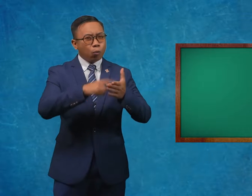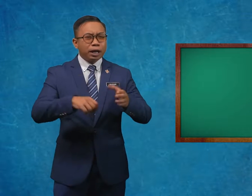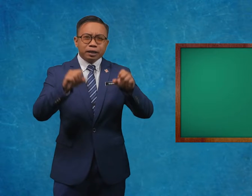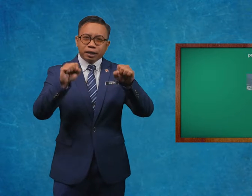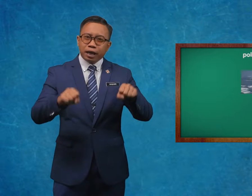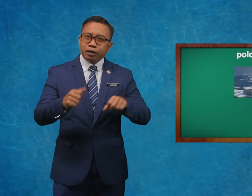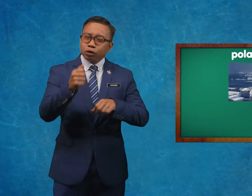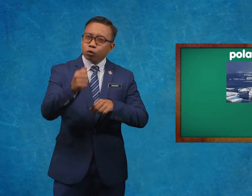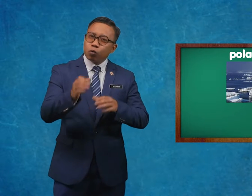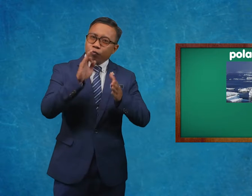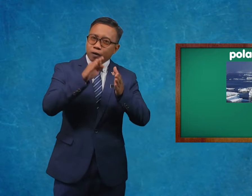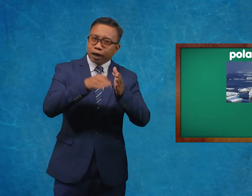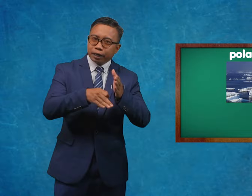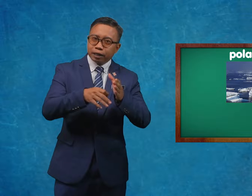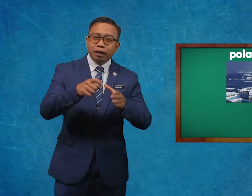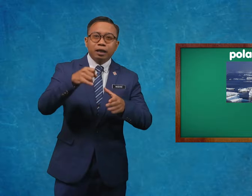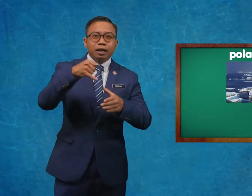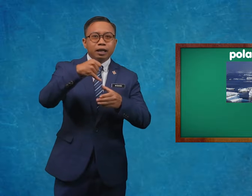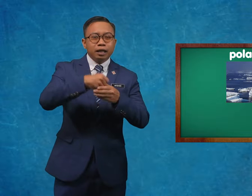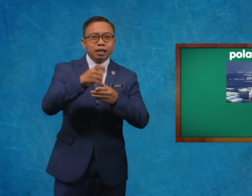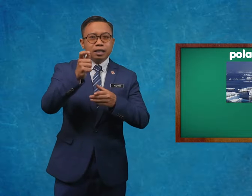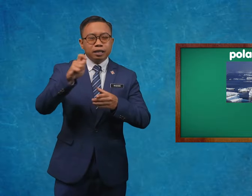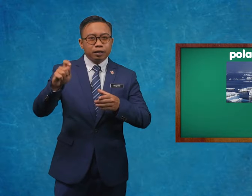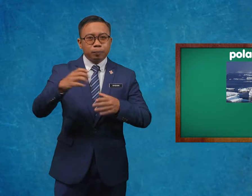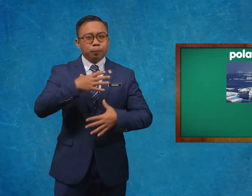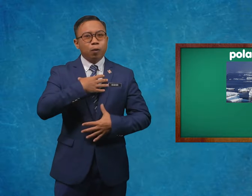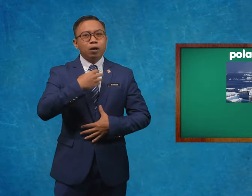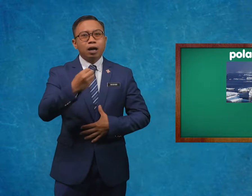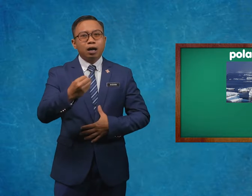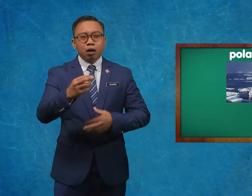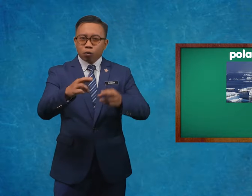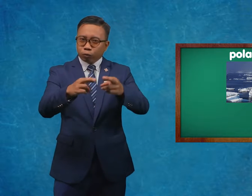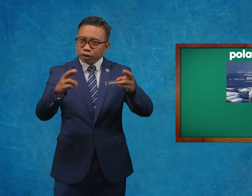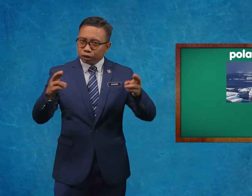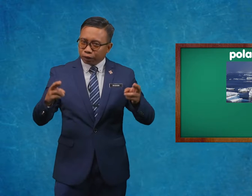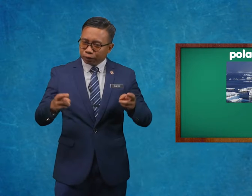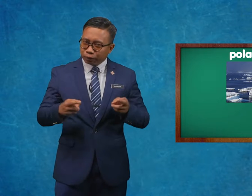What can you find in the polar region?